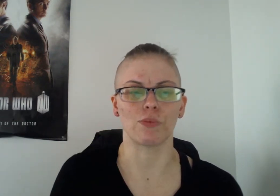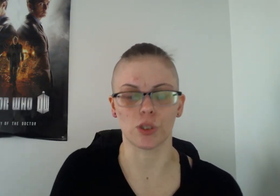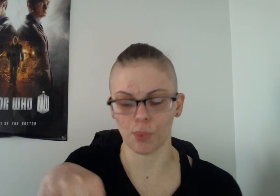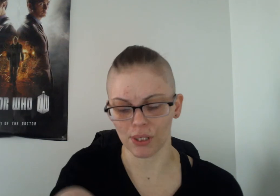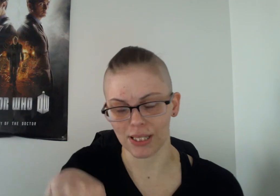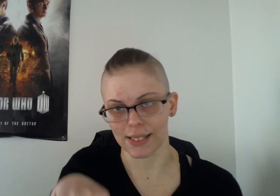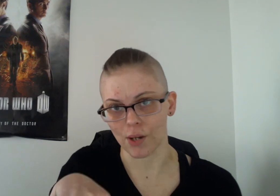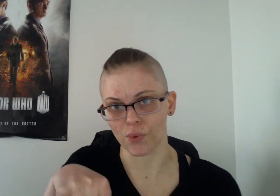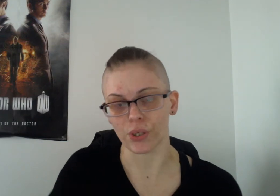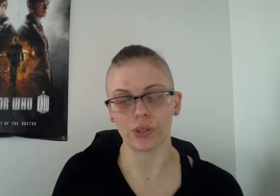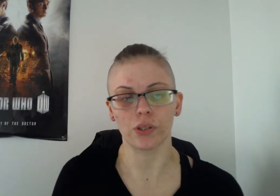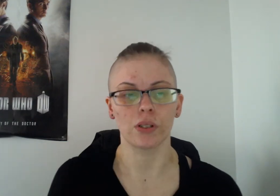just pointed downward.